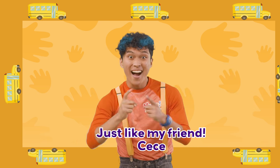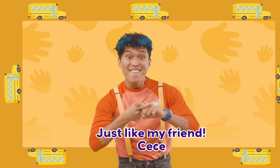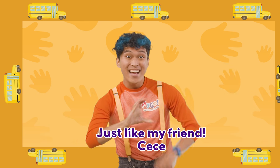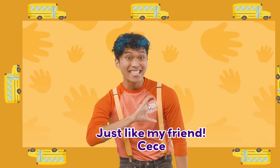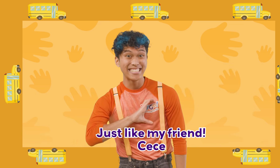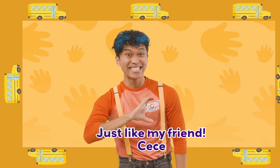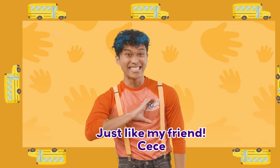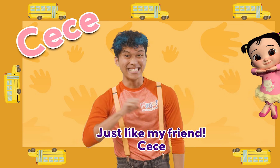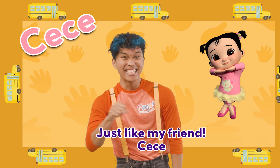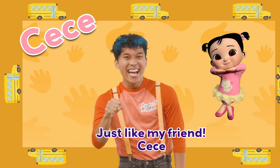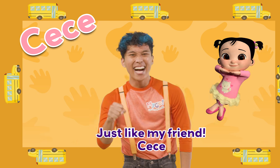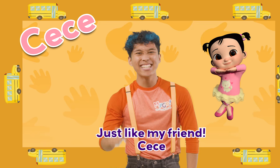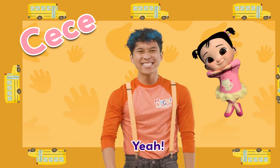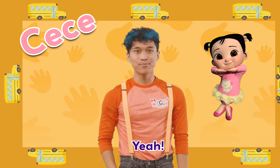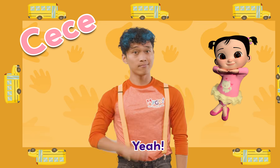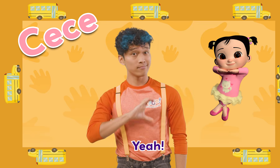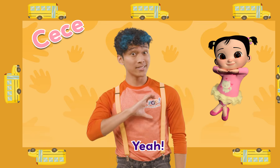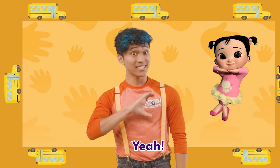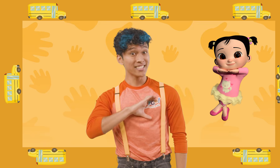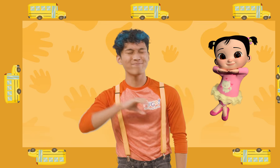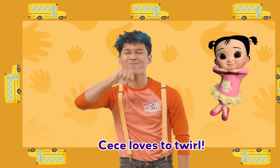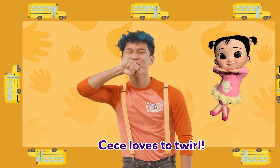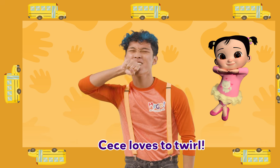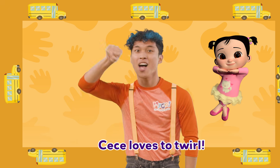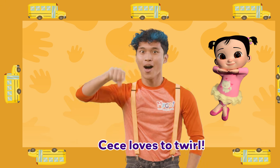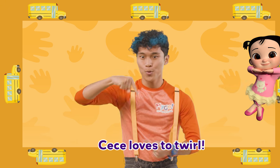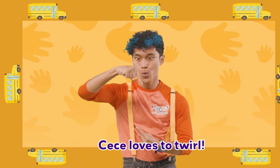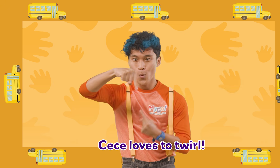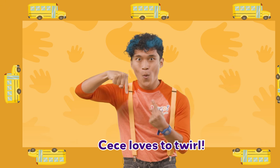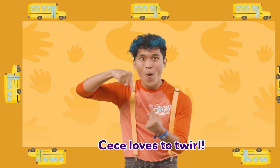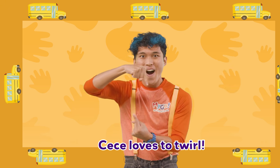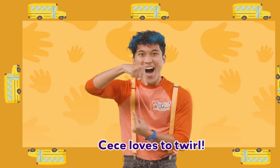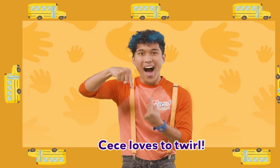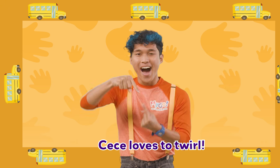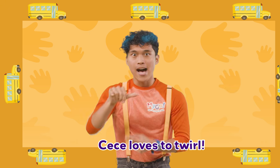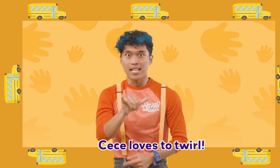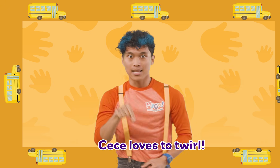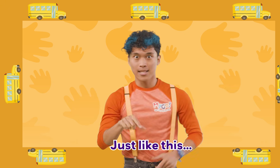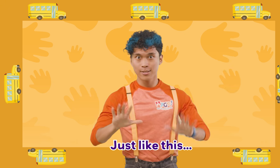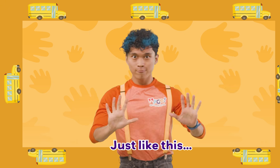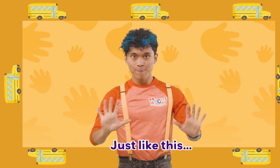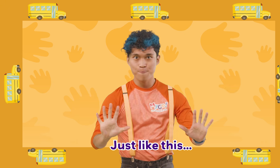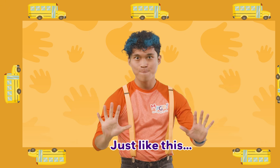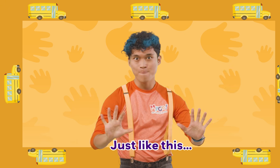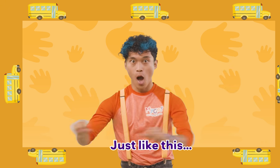my friend, Cece. Yeah, Cece loves to twirl, just like this.